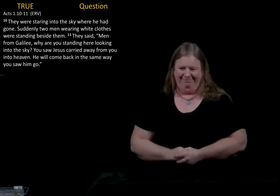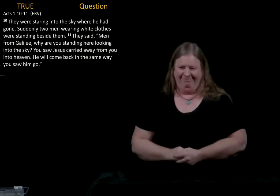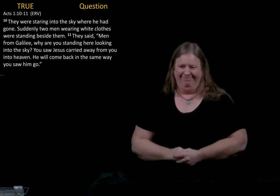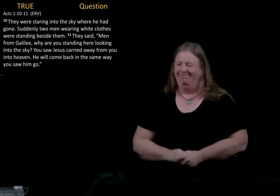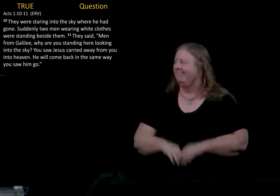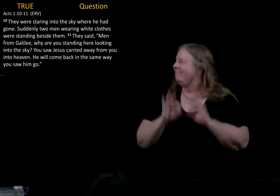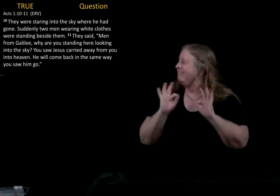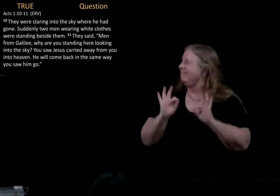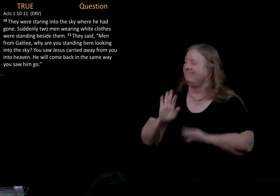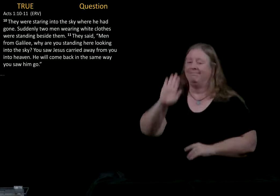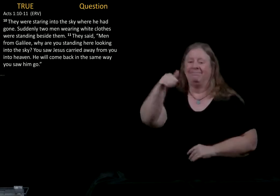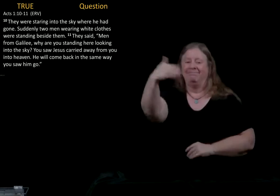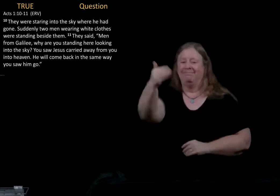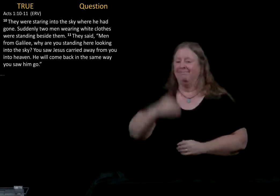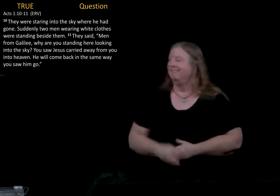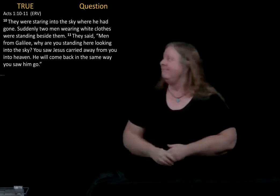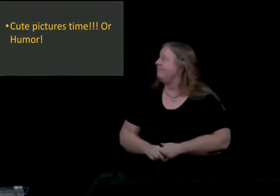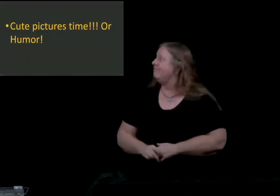Amen. Amen.